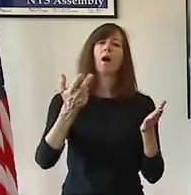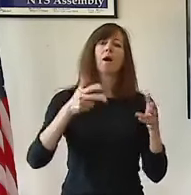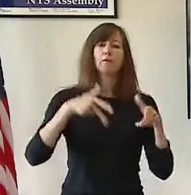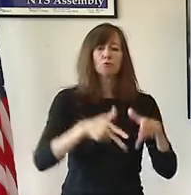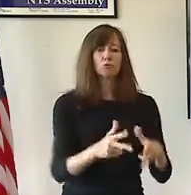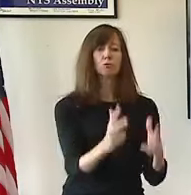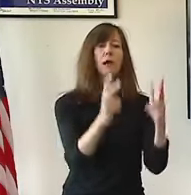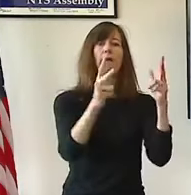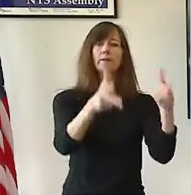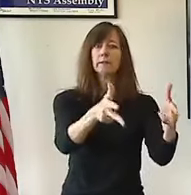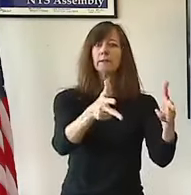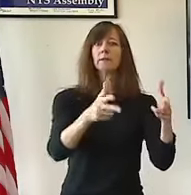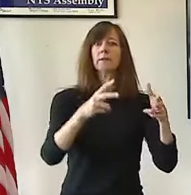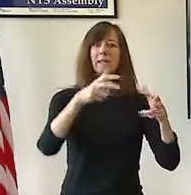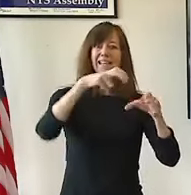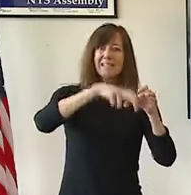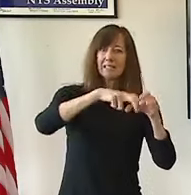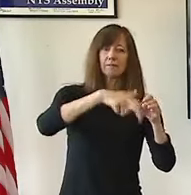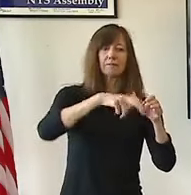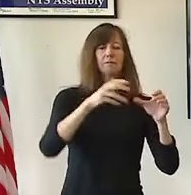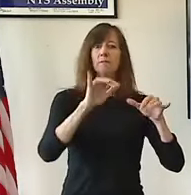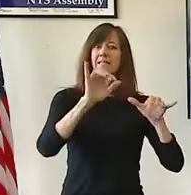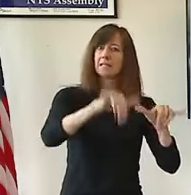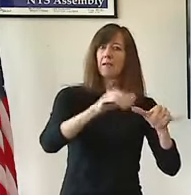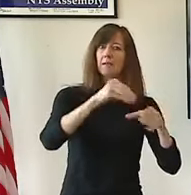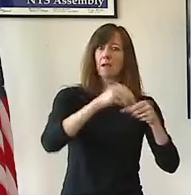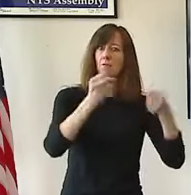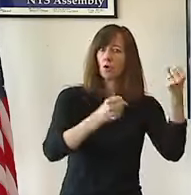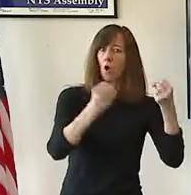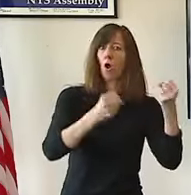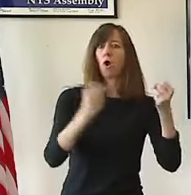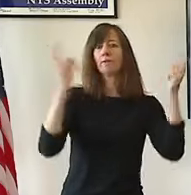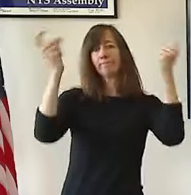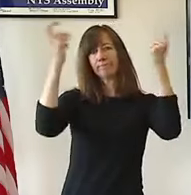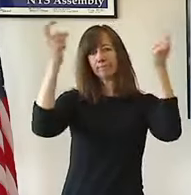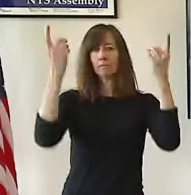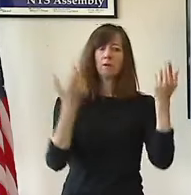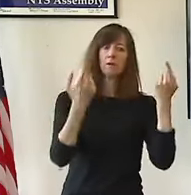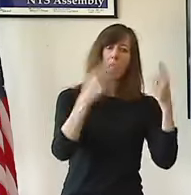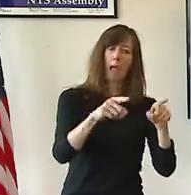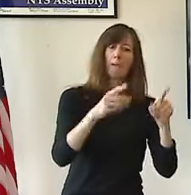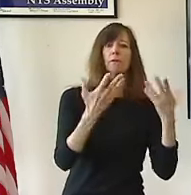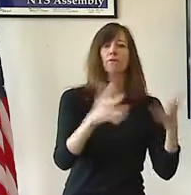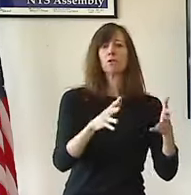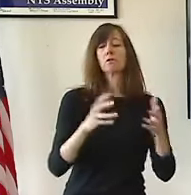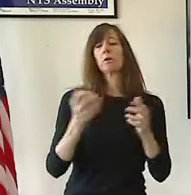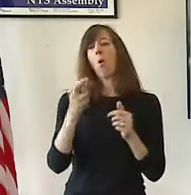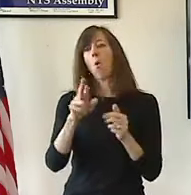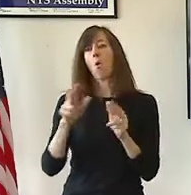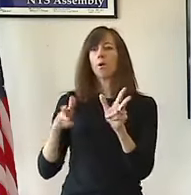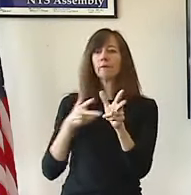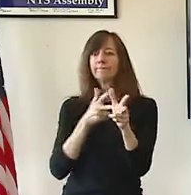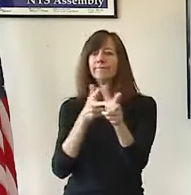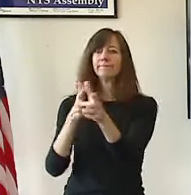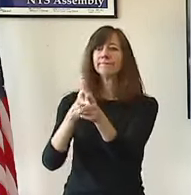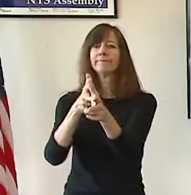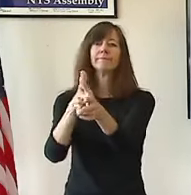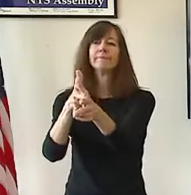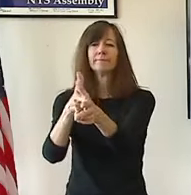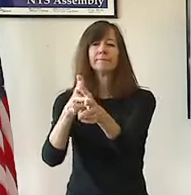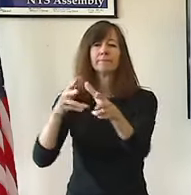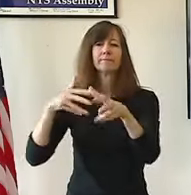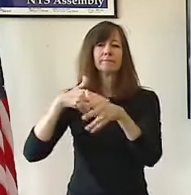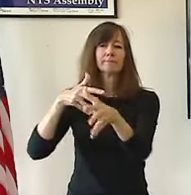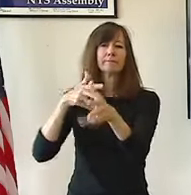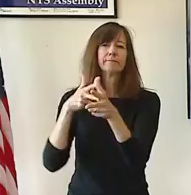vehicle setting, have that ceremony, and a lot of them are doing that. Or some sort of caravan or convoy kind of parade-like activity. Some are